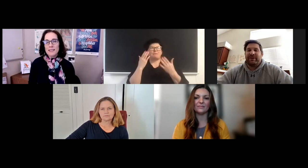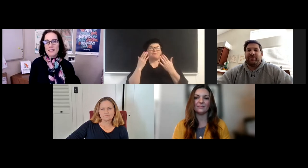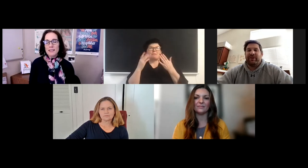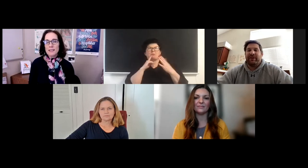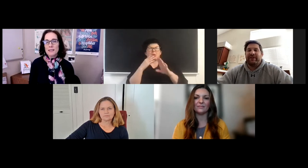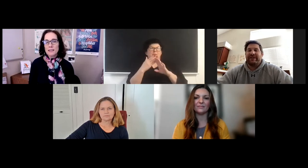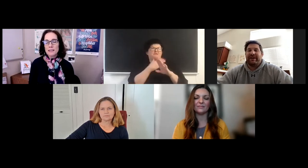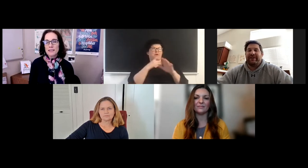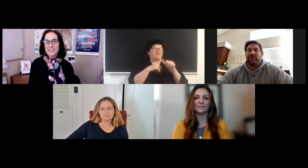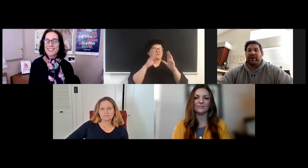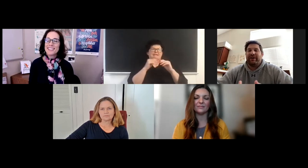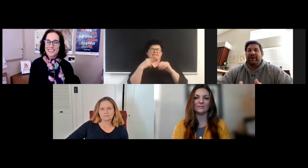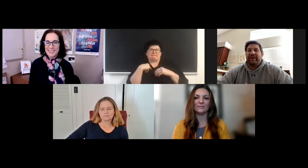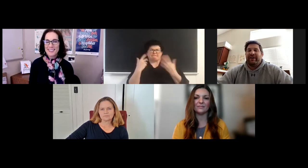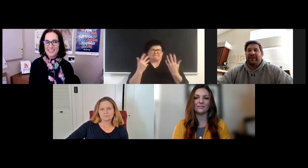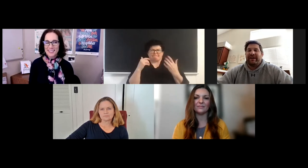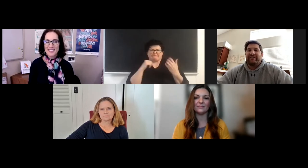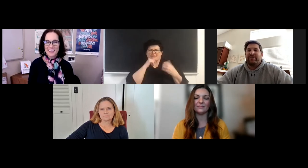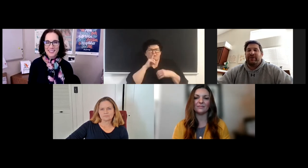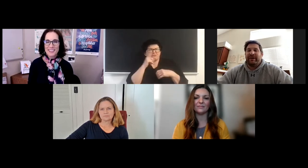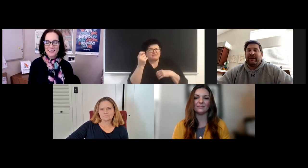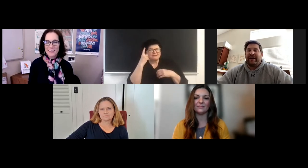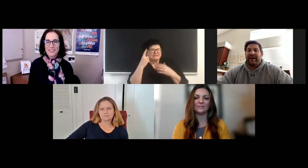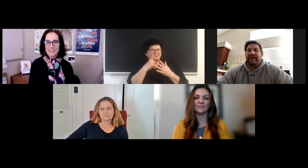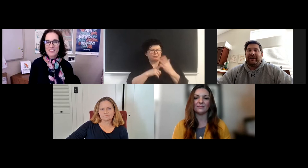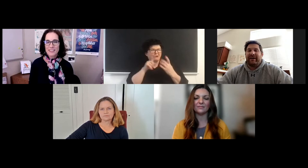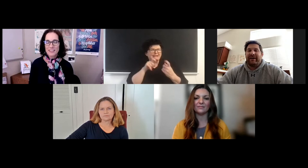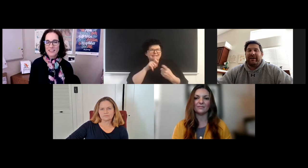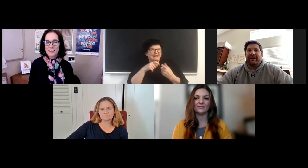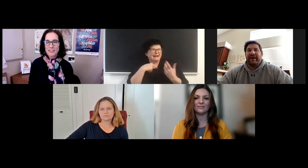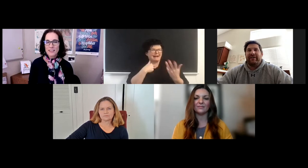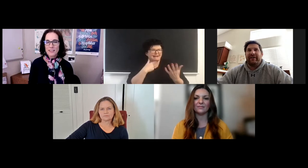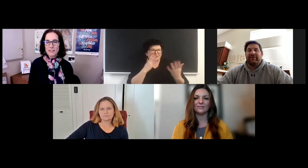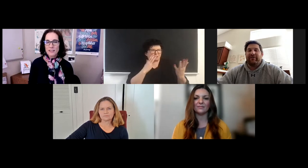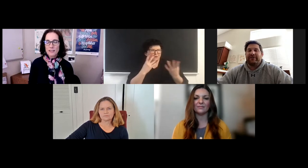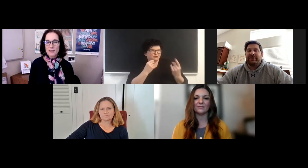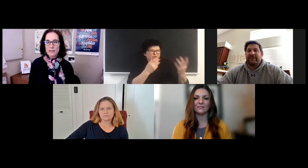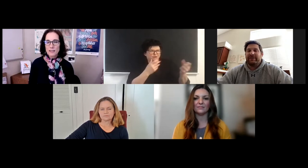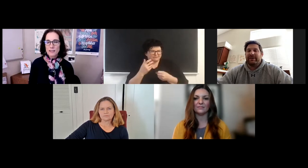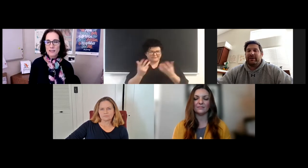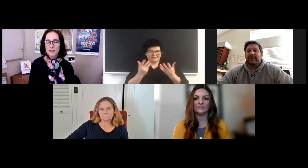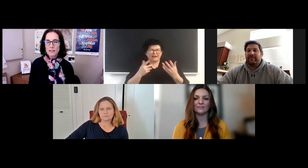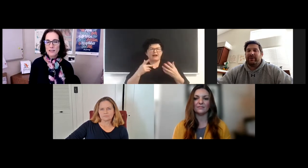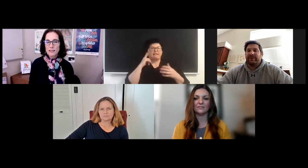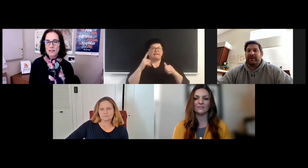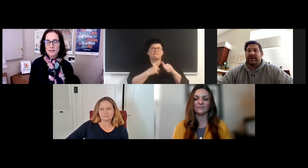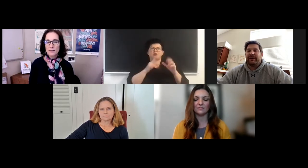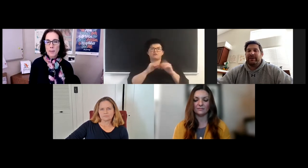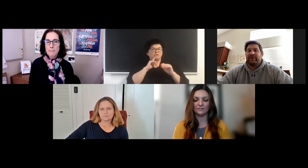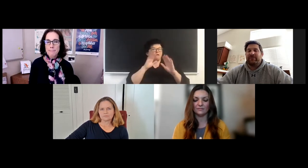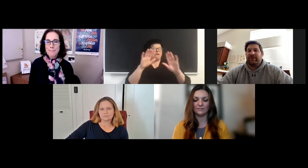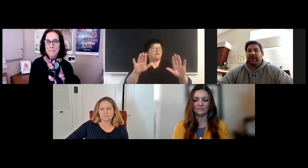first session, we didn't really understand what exactly we were going to be getting. And I think the first session was awesome. There was